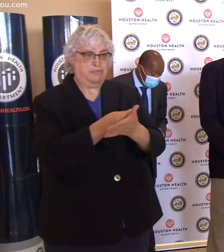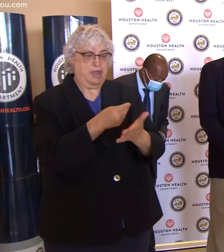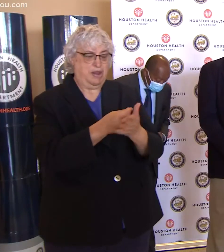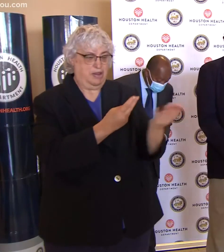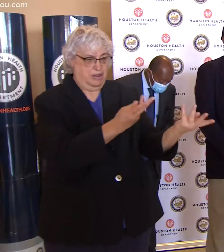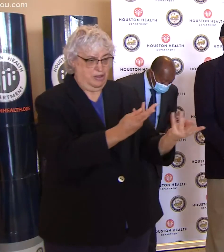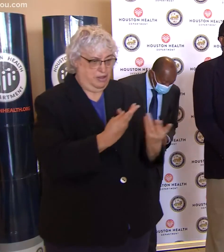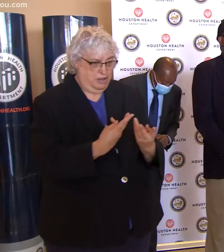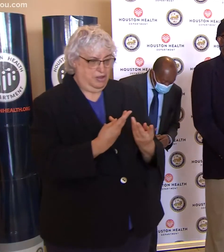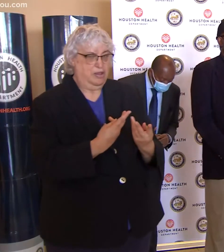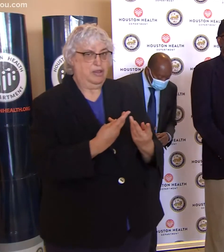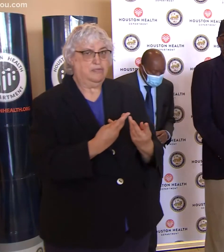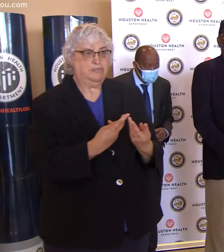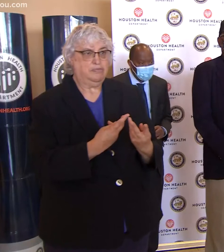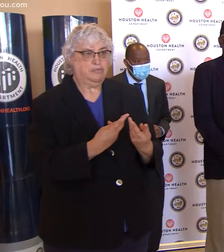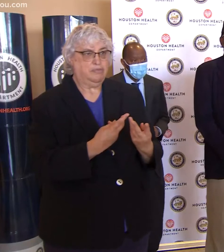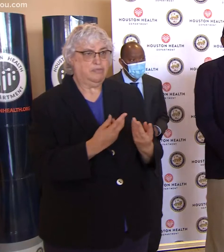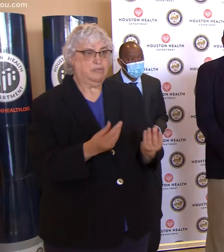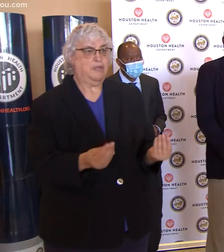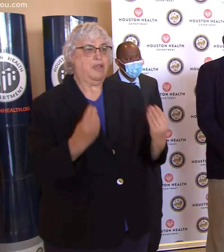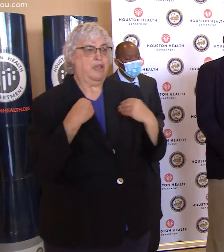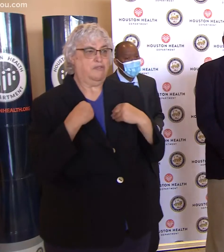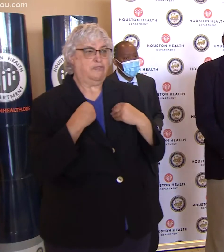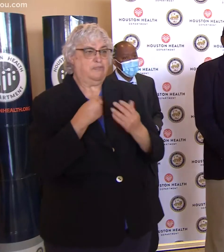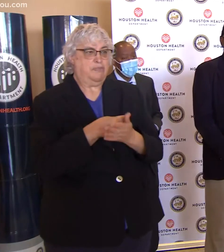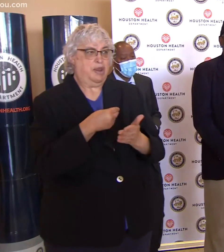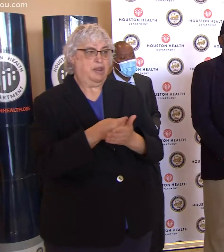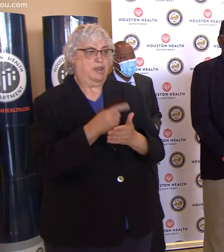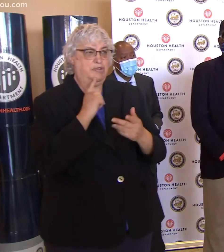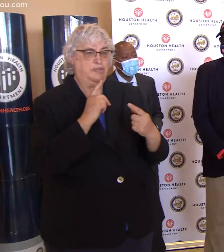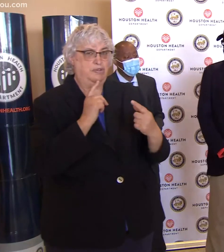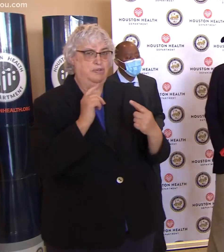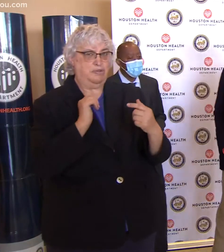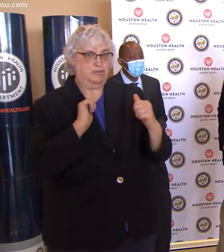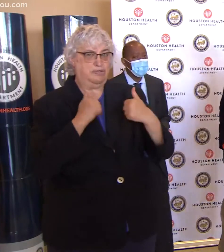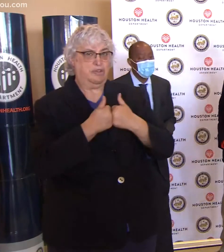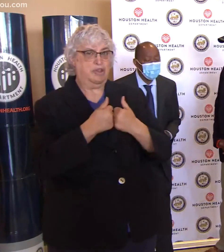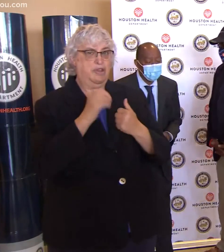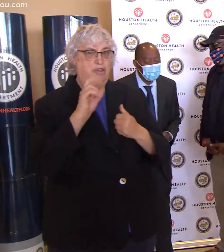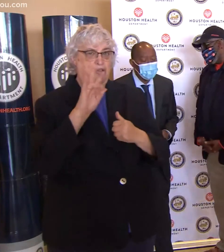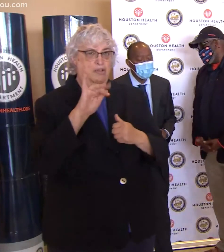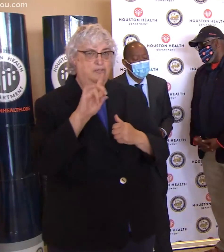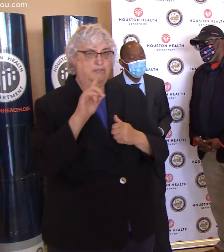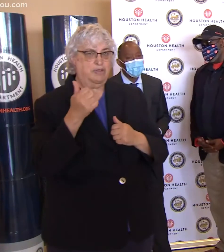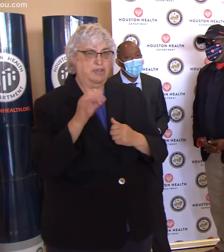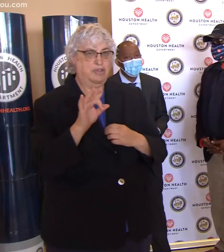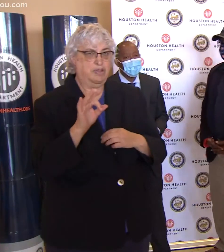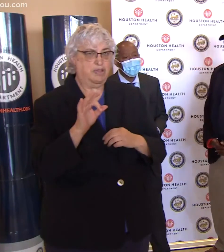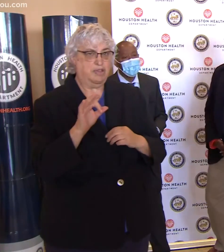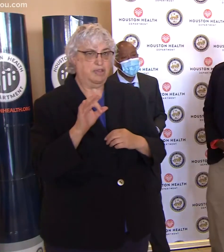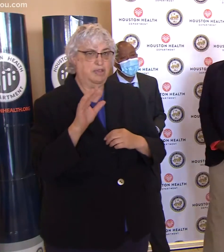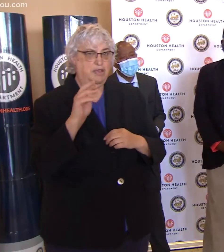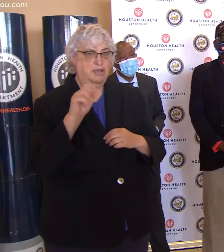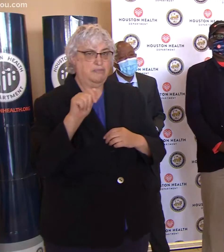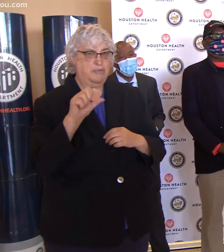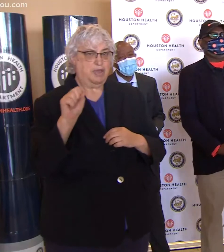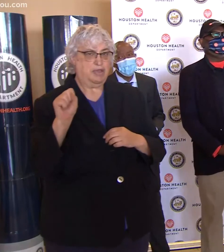streams to give us resources to fight COVID-19. And a follow-up question, mass